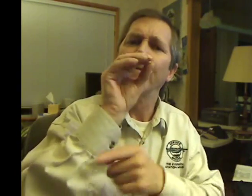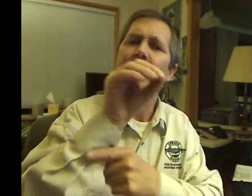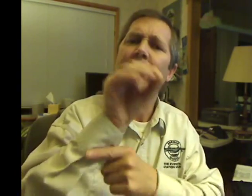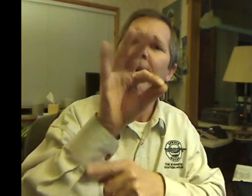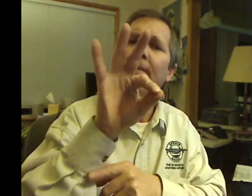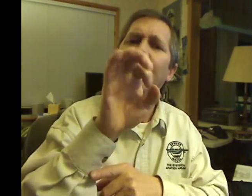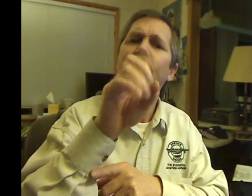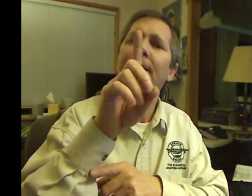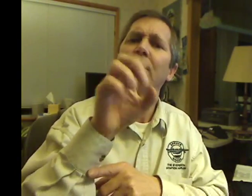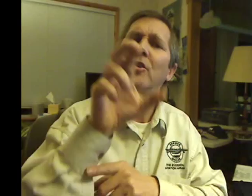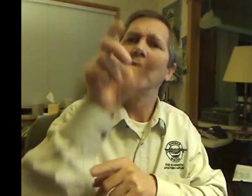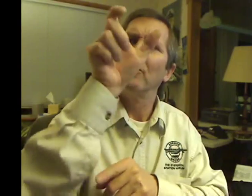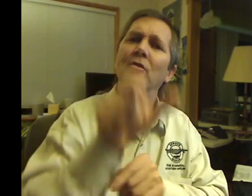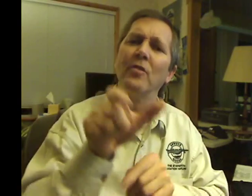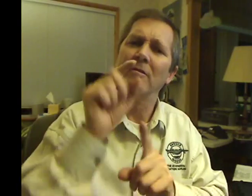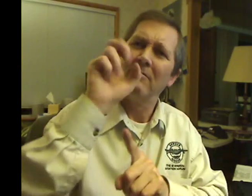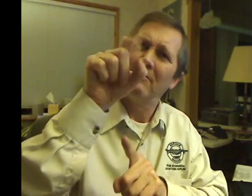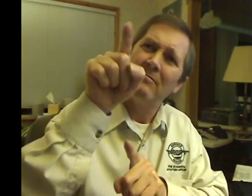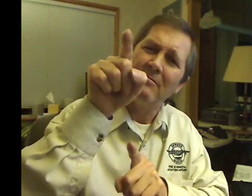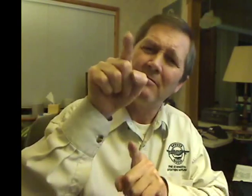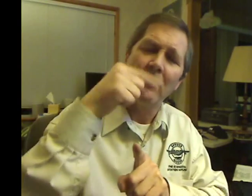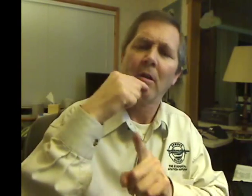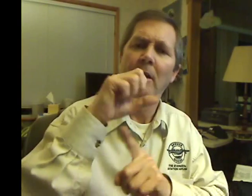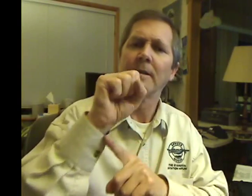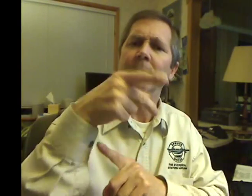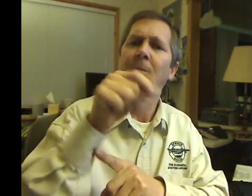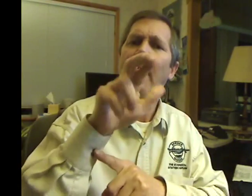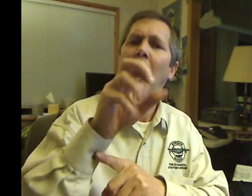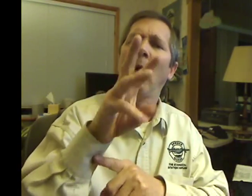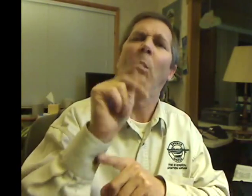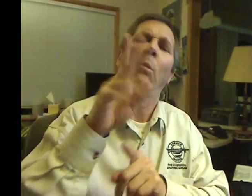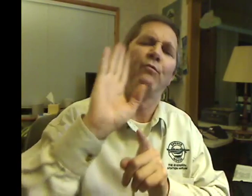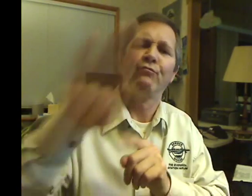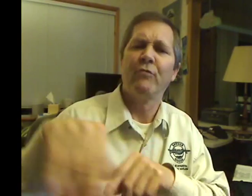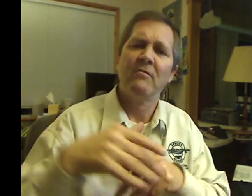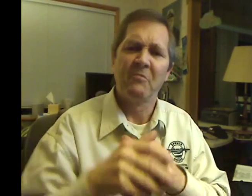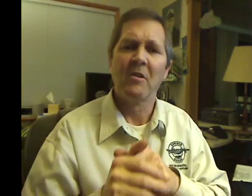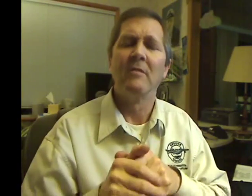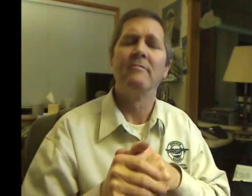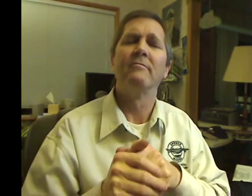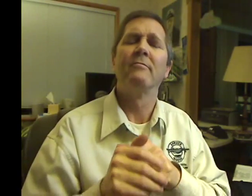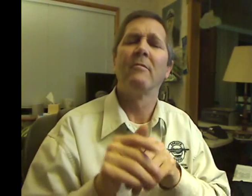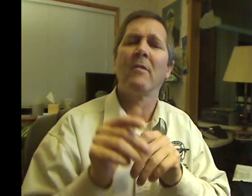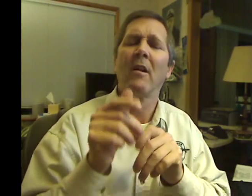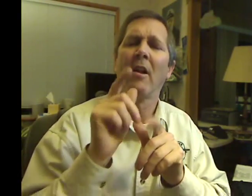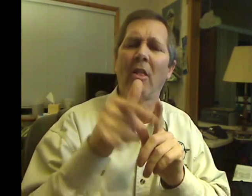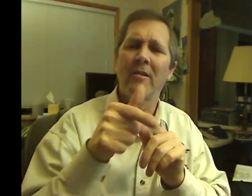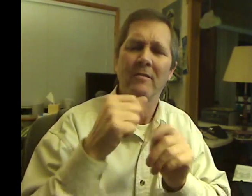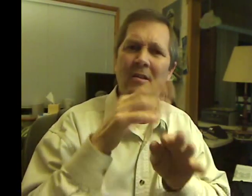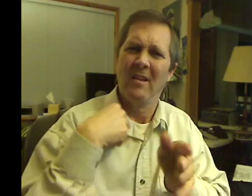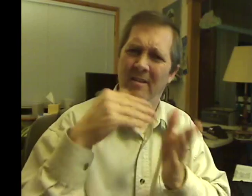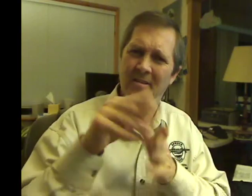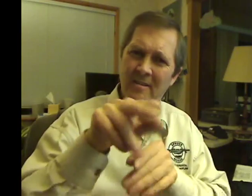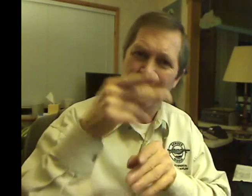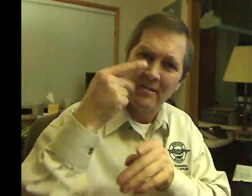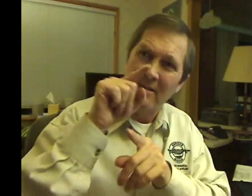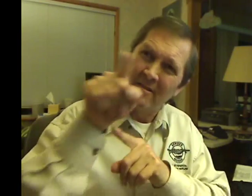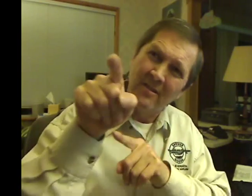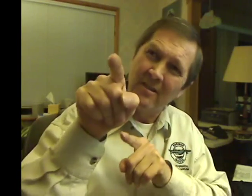Uribe has flown over the site and offered his support to the affected communities. However, Mount Wheeler may not be finished.